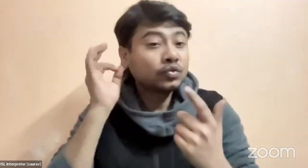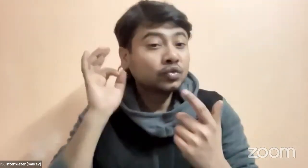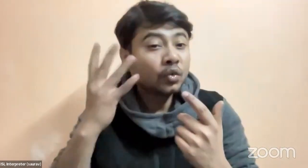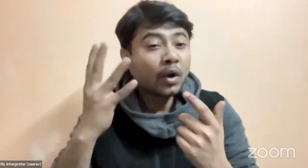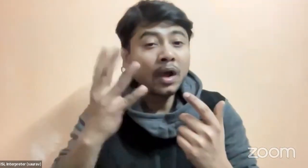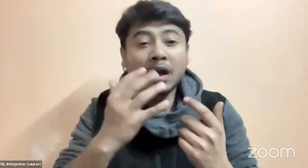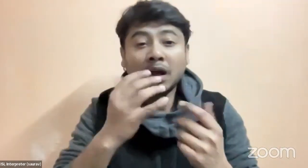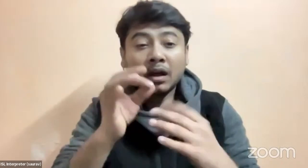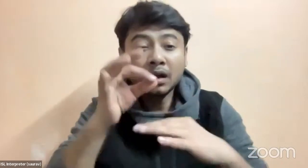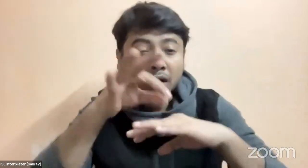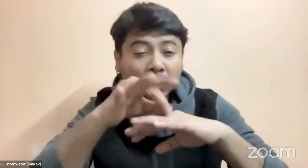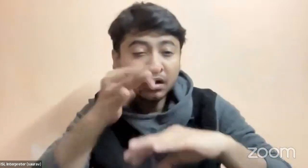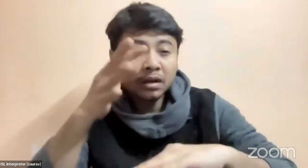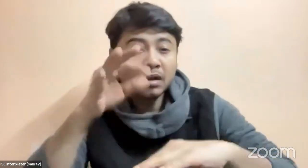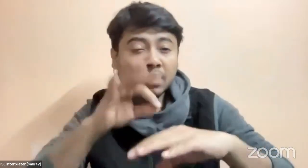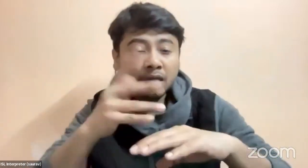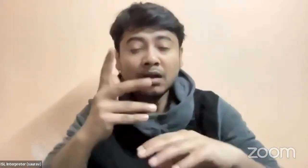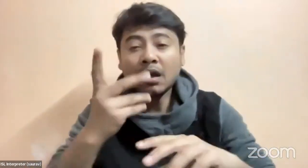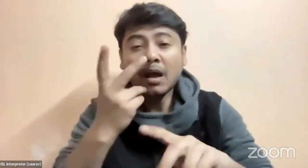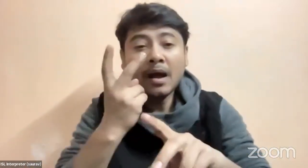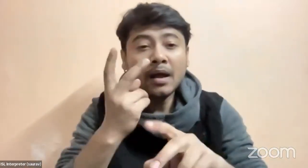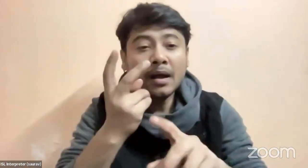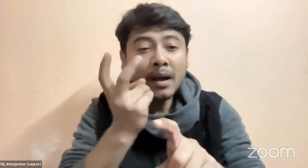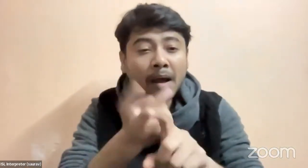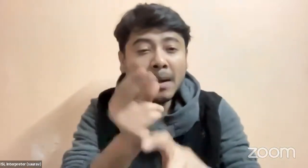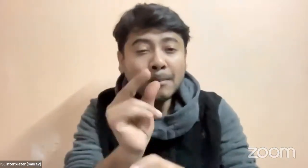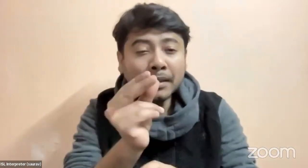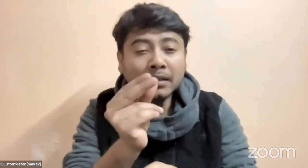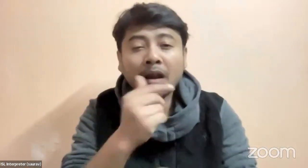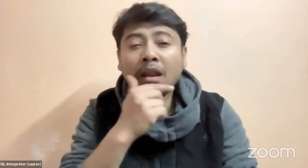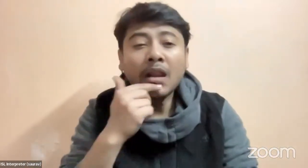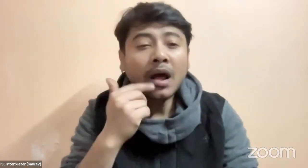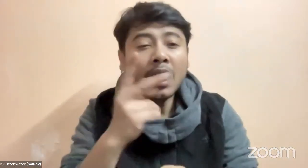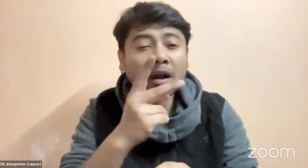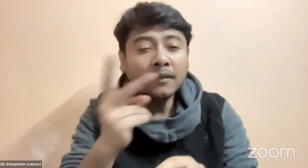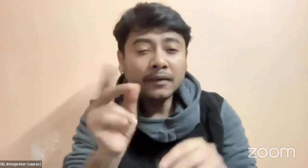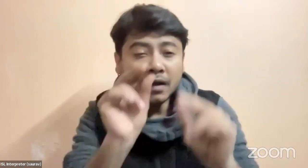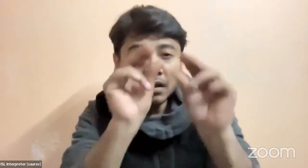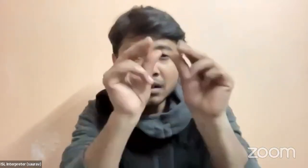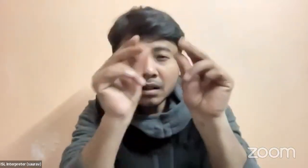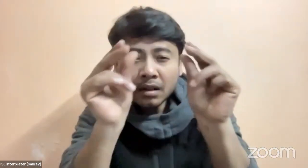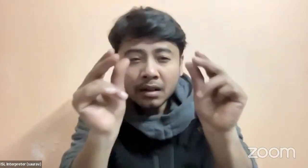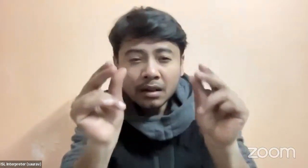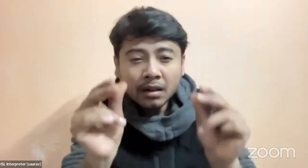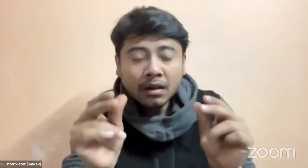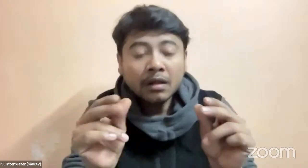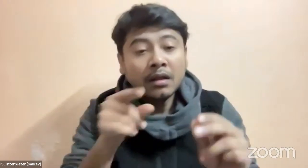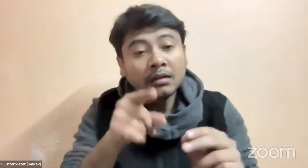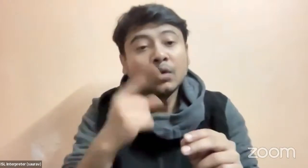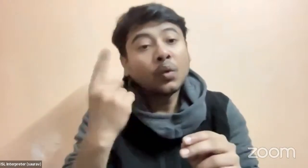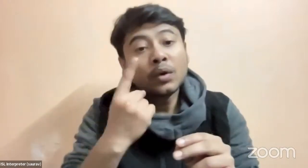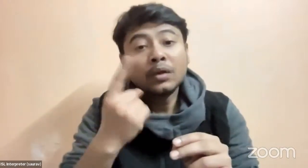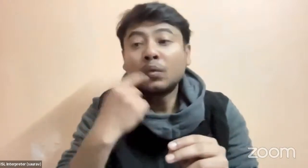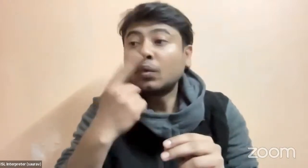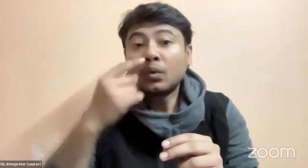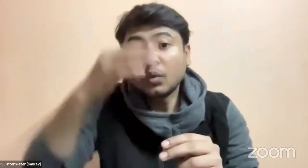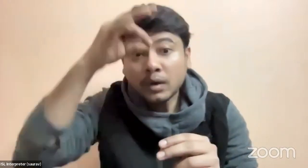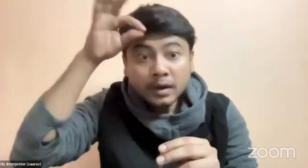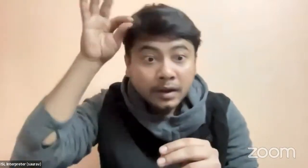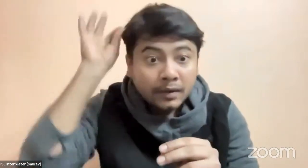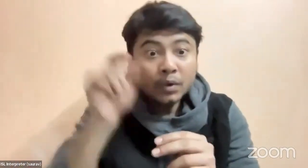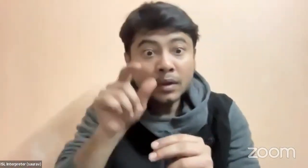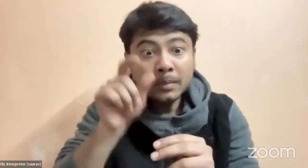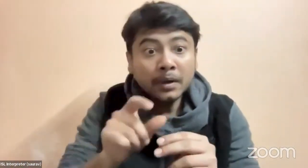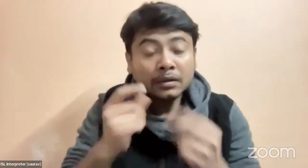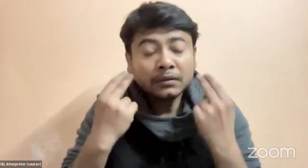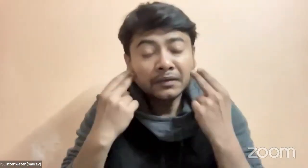was a special throne which was made for the great devotees when they come, like Narad Muni and other devotees when